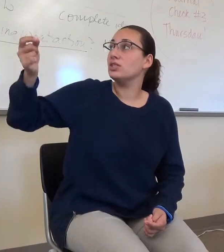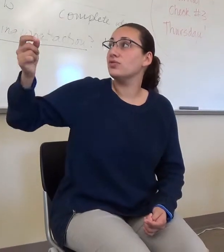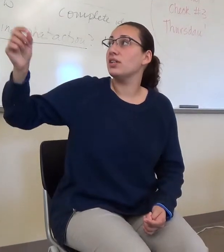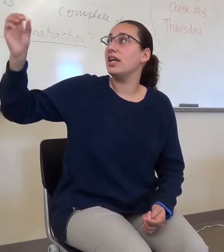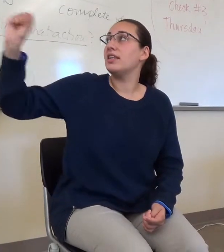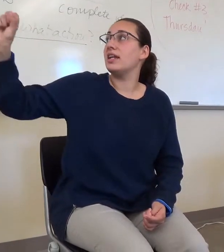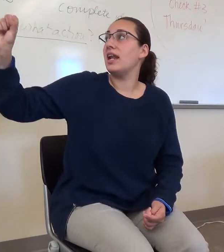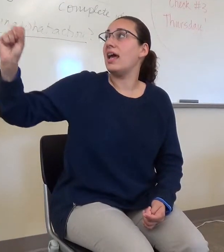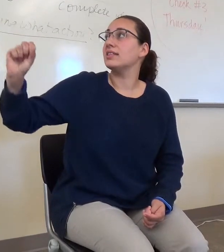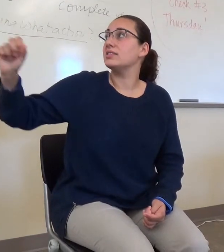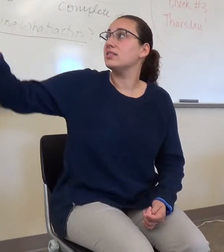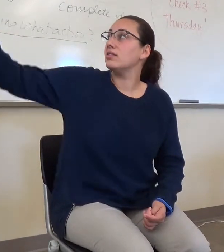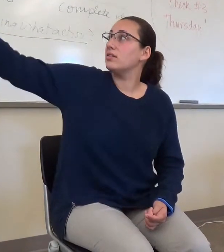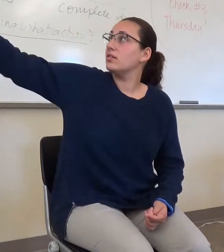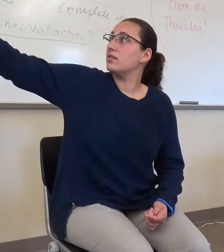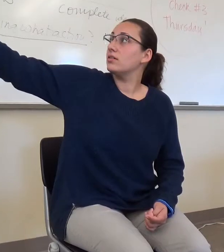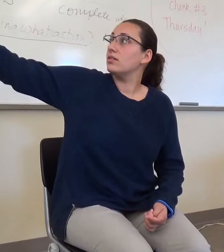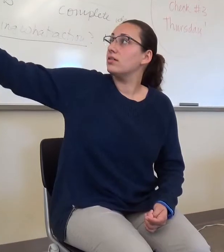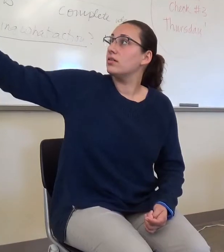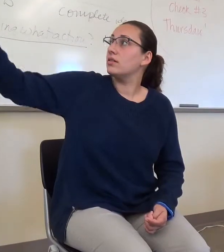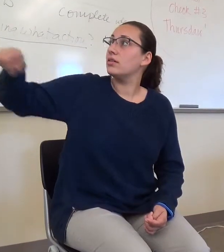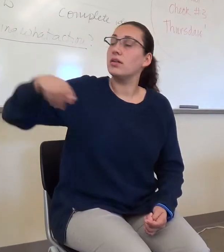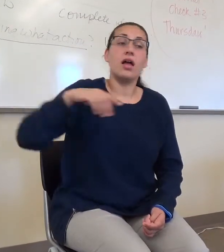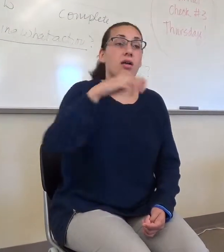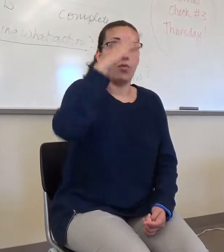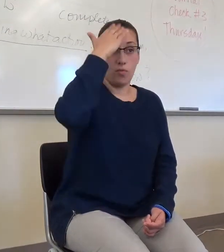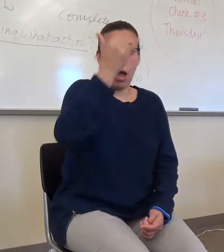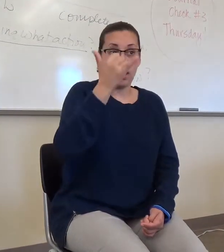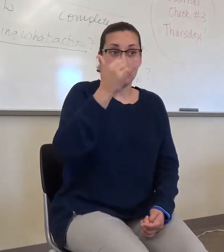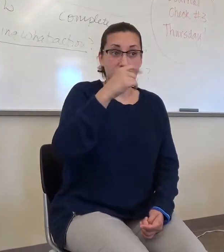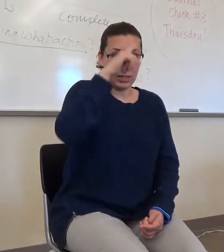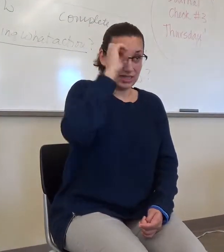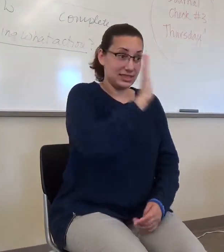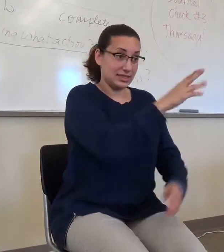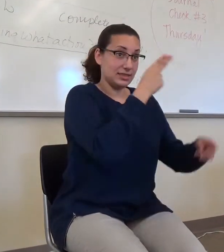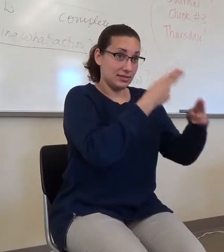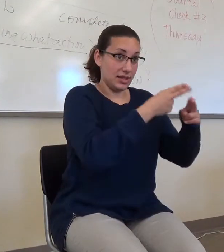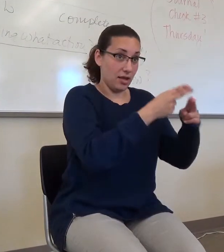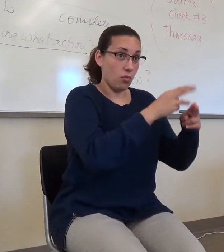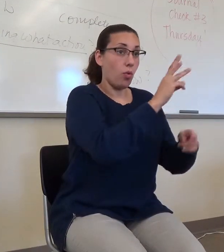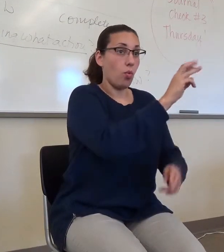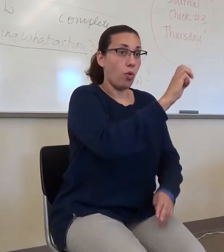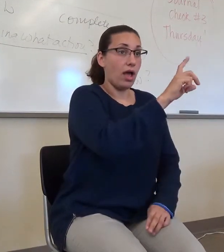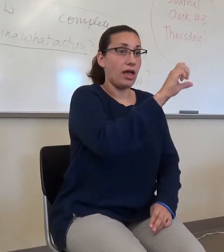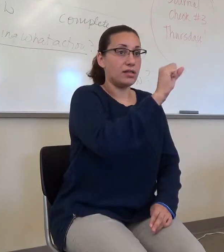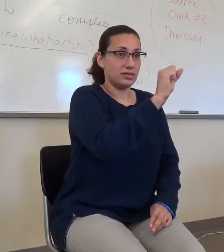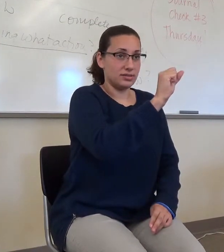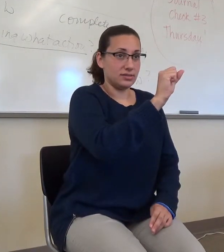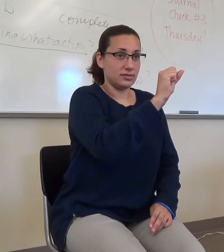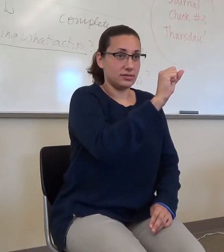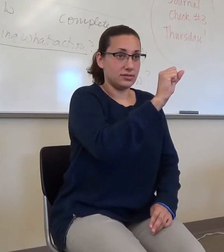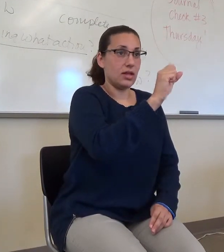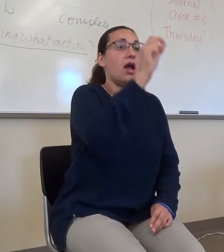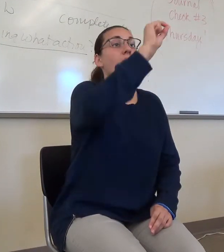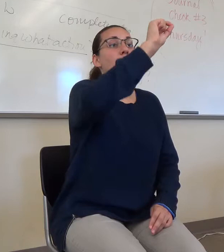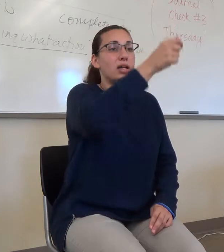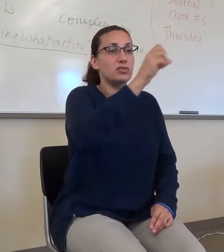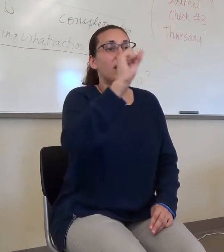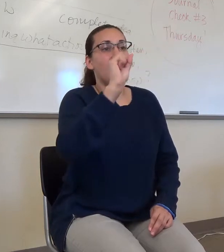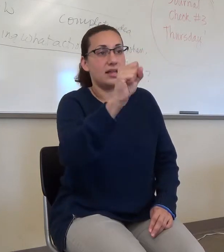apostrophe and then an S? Okay, because this guy's name is Wells. So something that